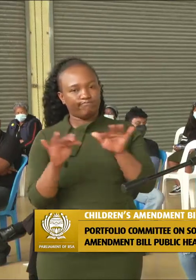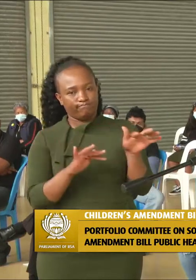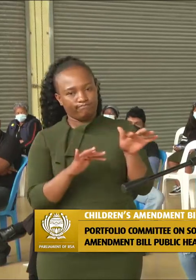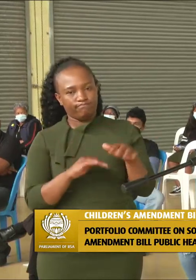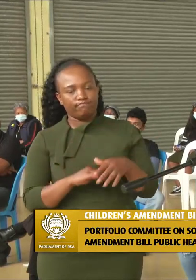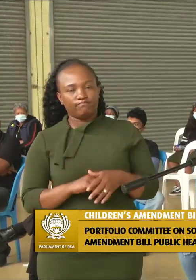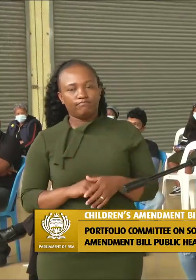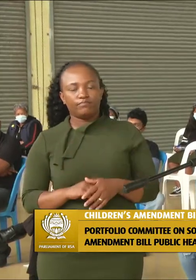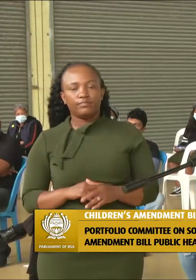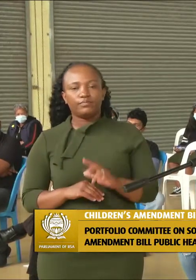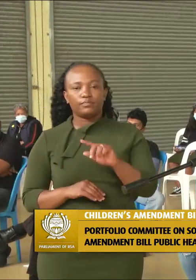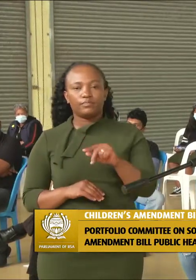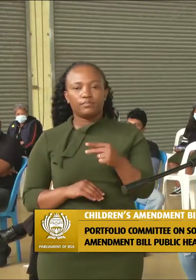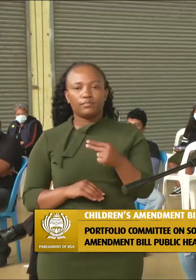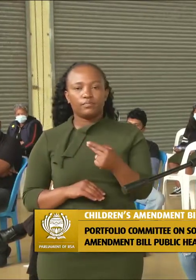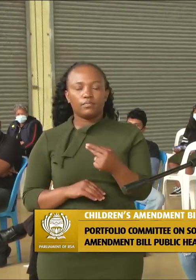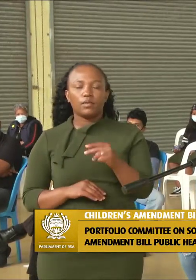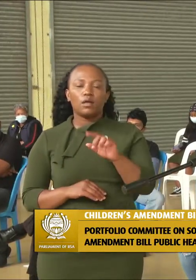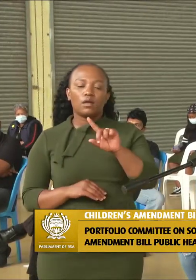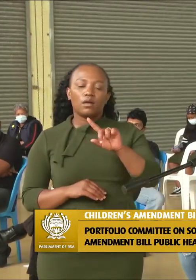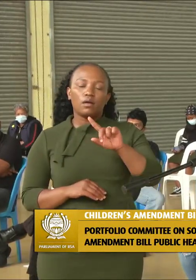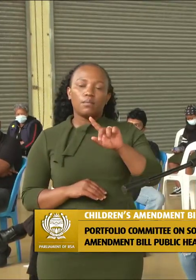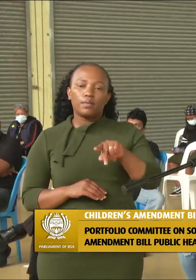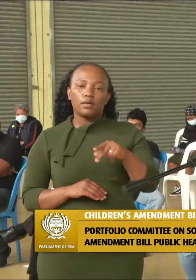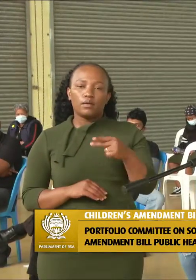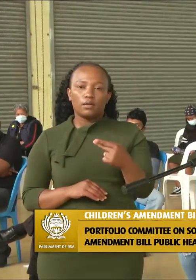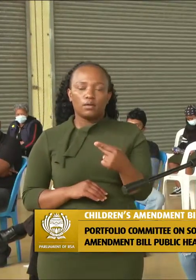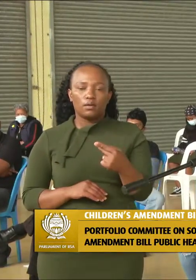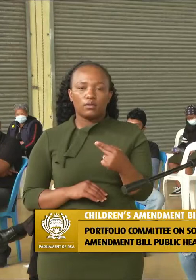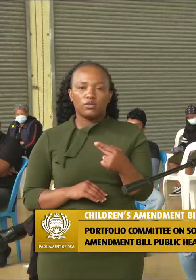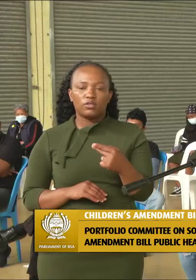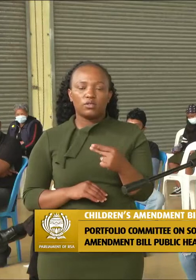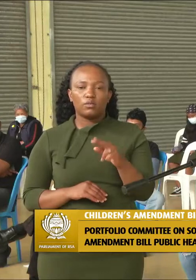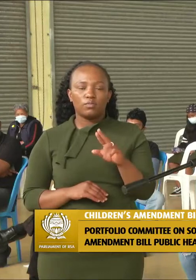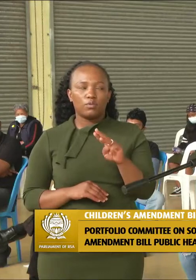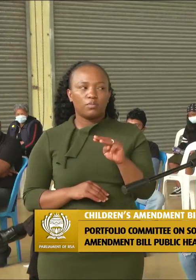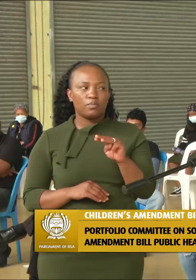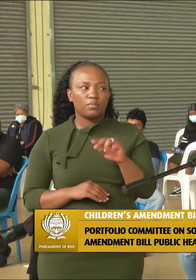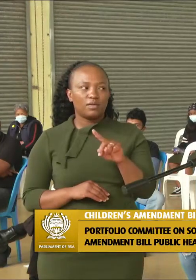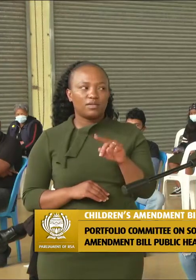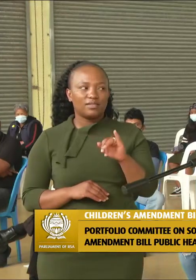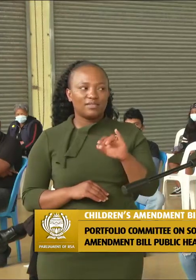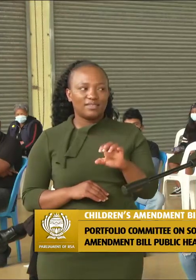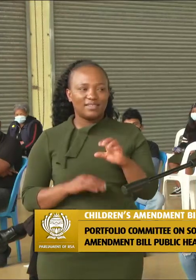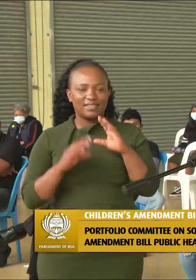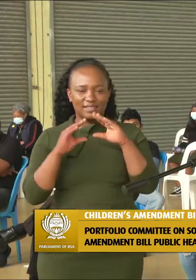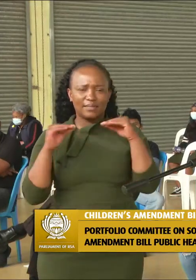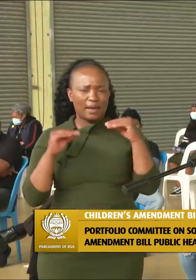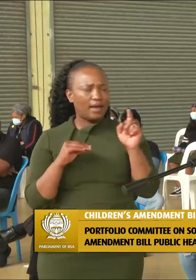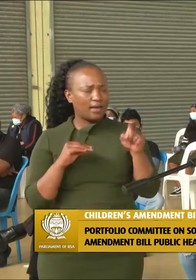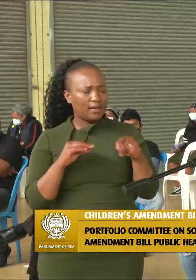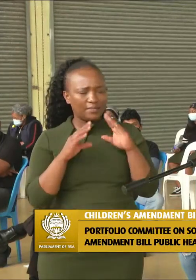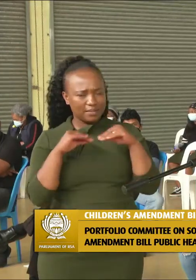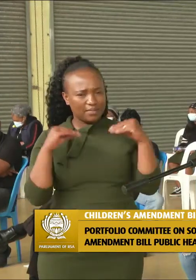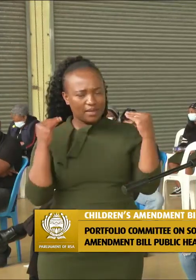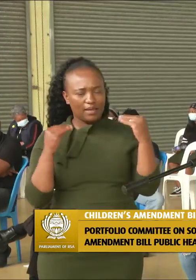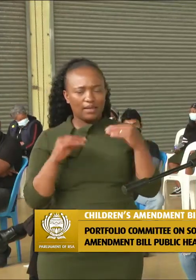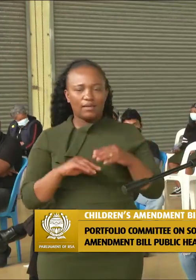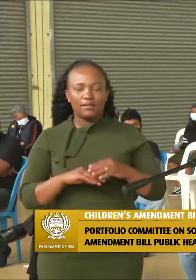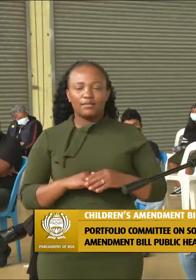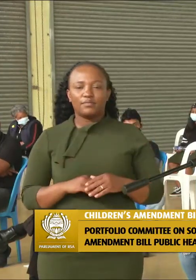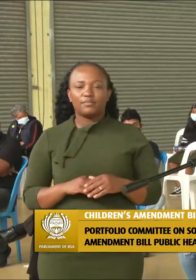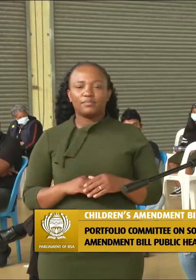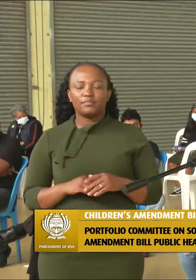I'm Phumzile Ntuli. nguPhumzile Ntuli. Smile Phumzile. Moyizela ke Phumzile.